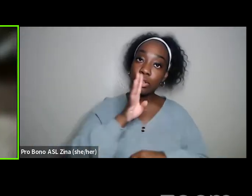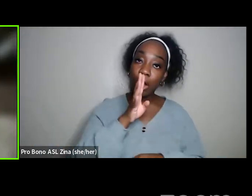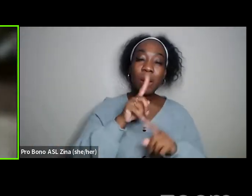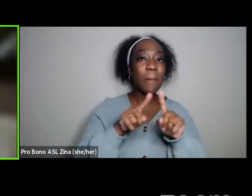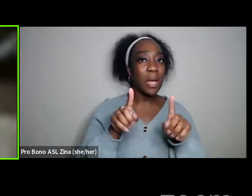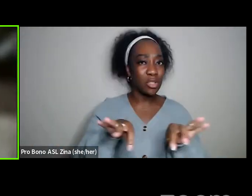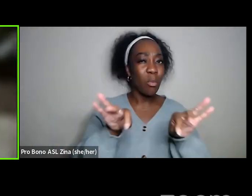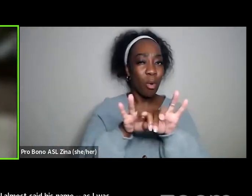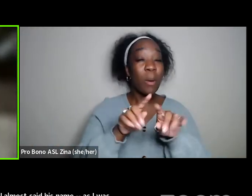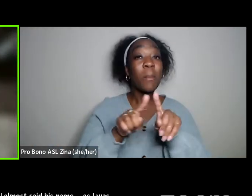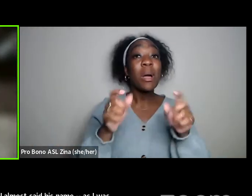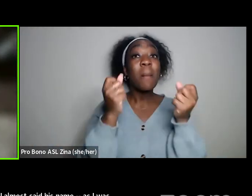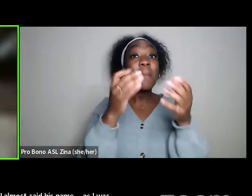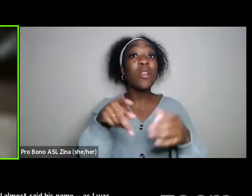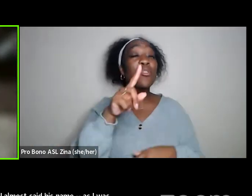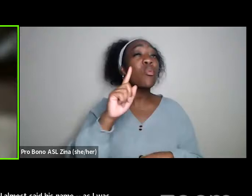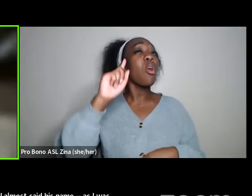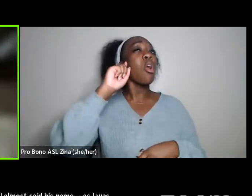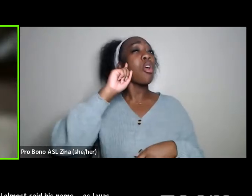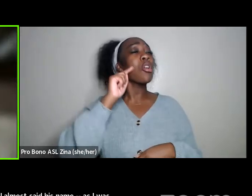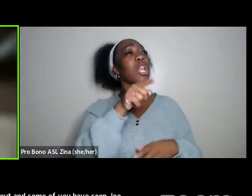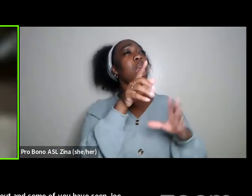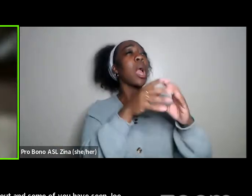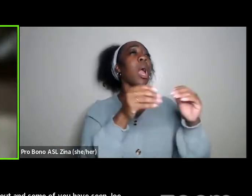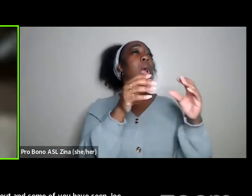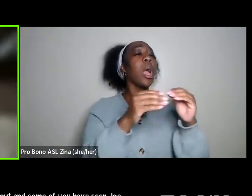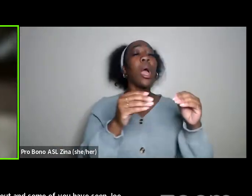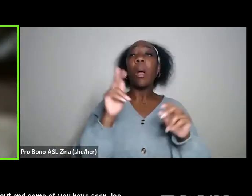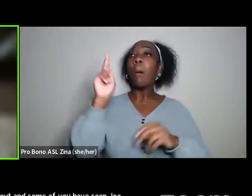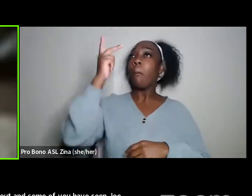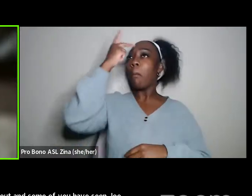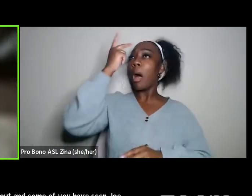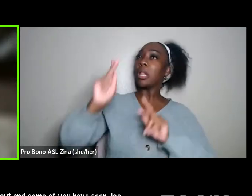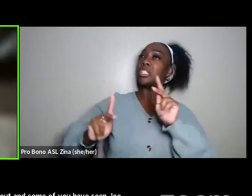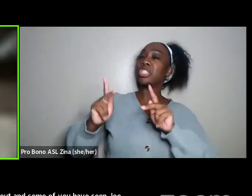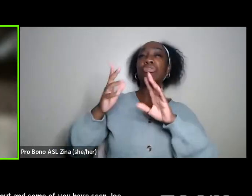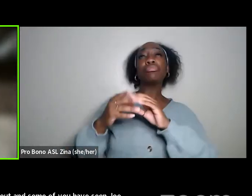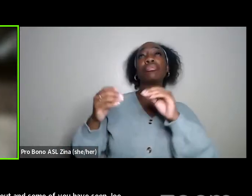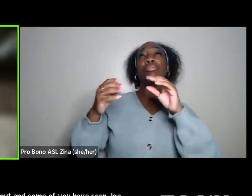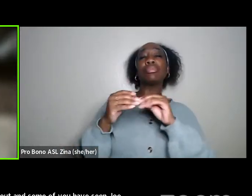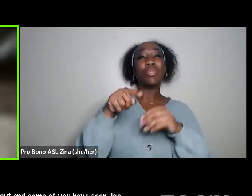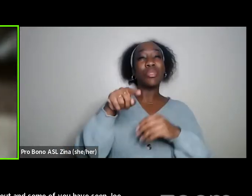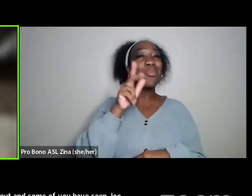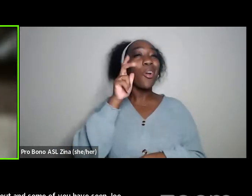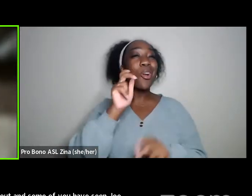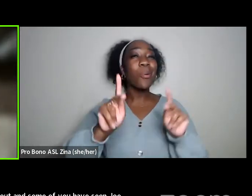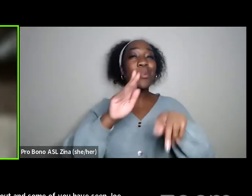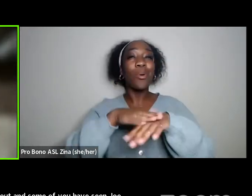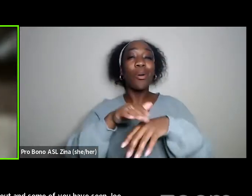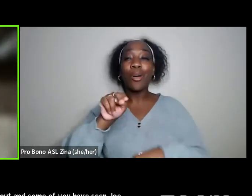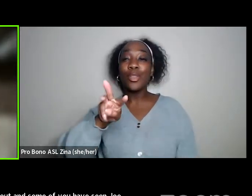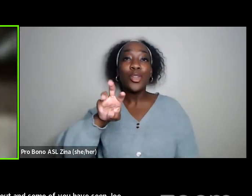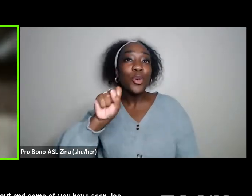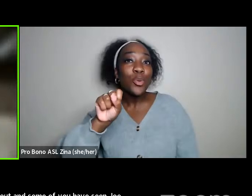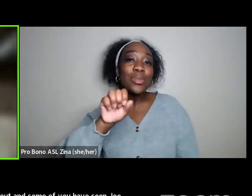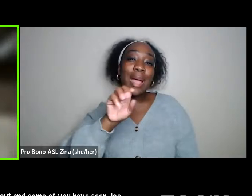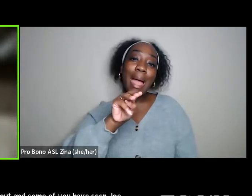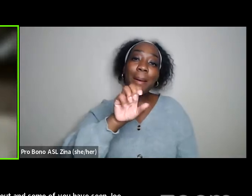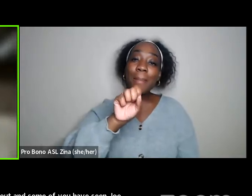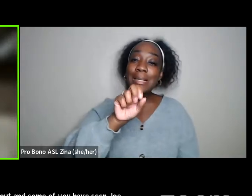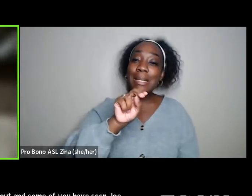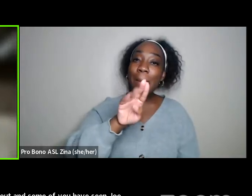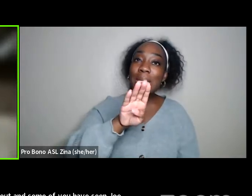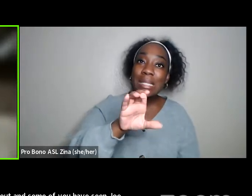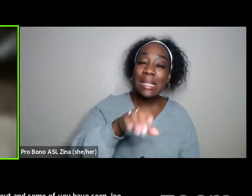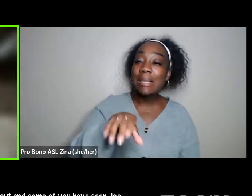Heard Joe Biden speaking and heard these politicians speaking and heard people on MSNBC or CNN or whatever